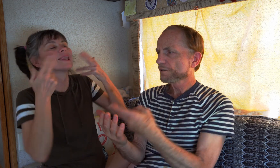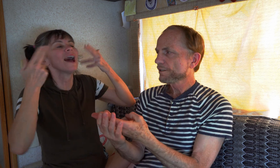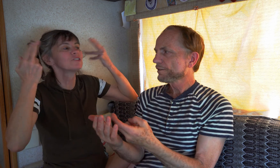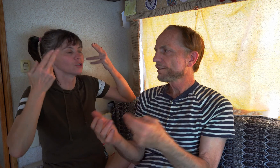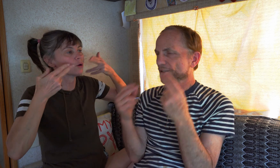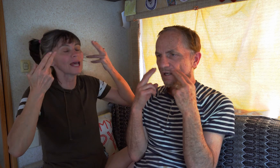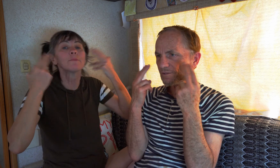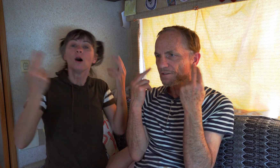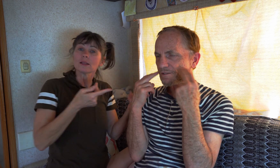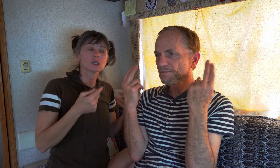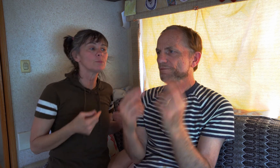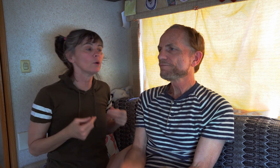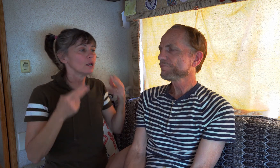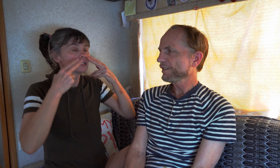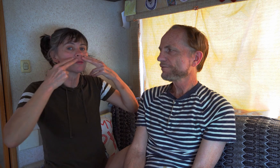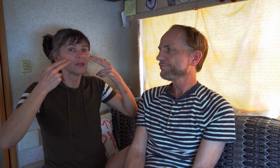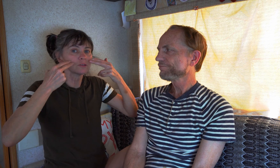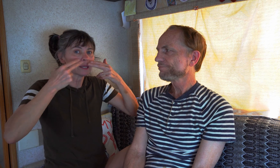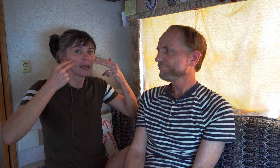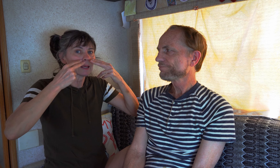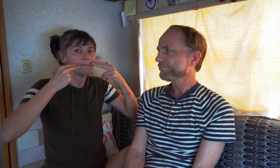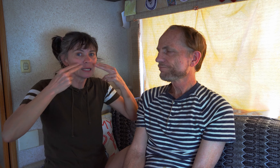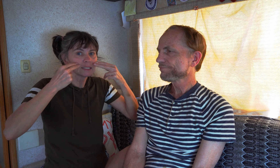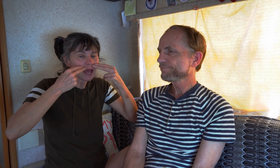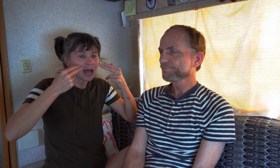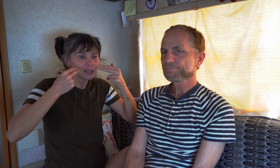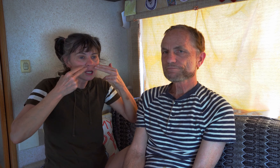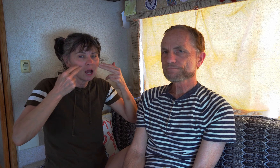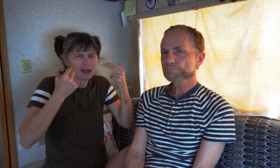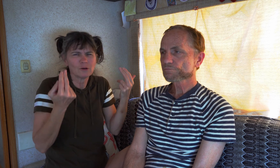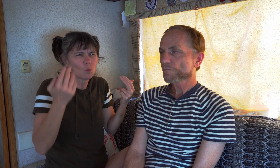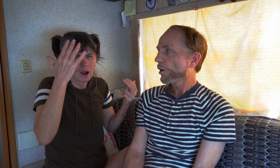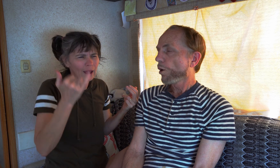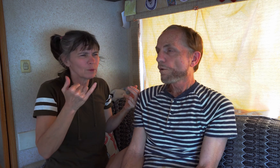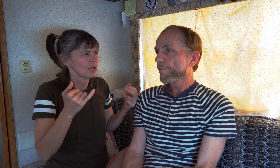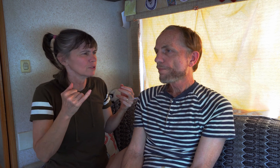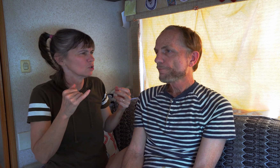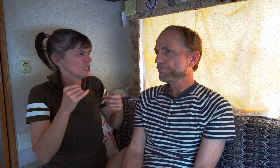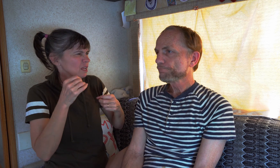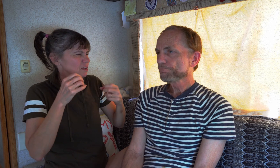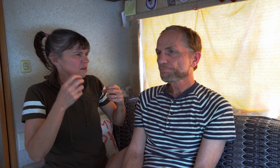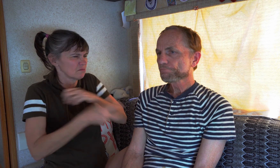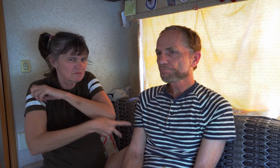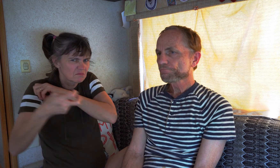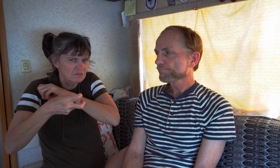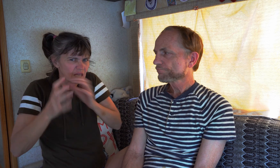Oh, the laughter. So it goes laugh- up. Oh, that's a good point. Yeah. So thieves would be kind of like a mustache, I don't know why we kind of